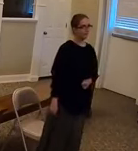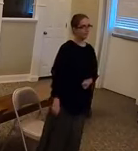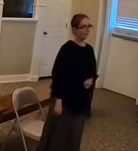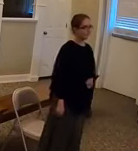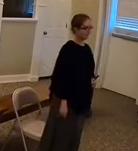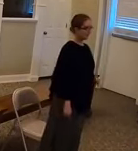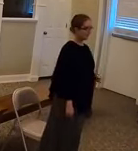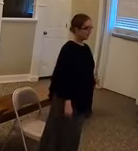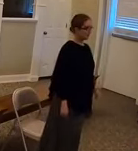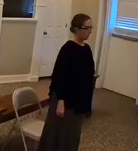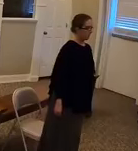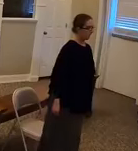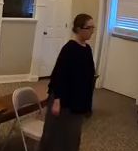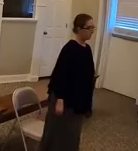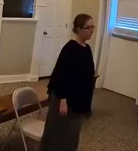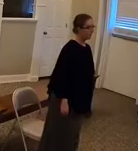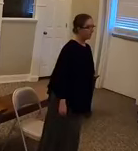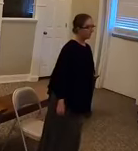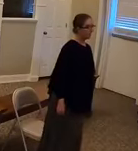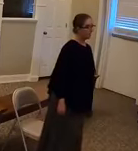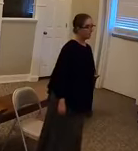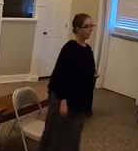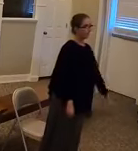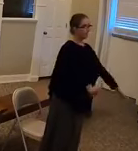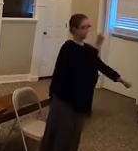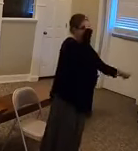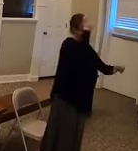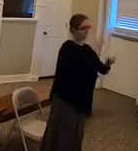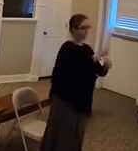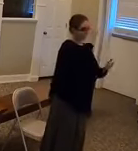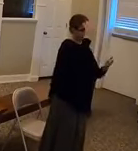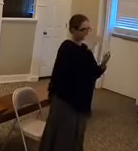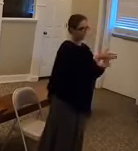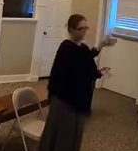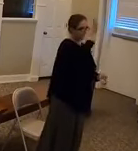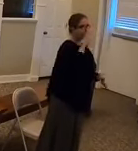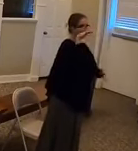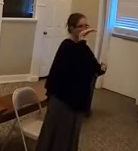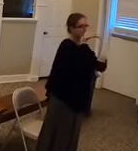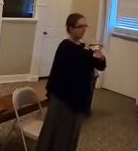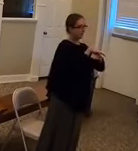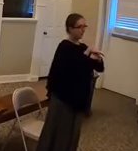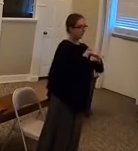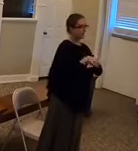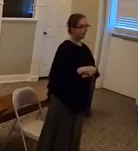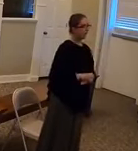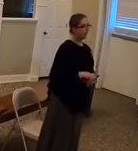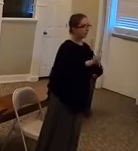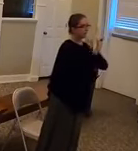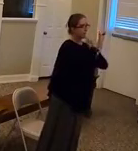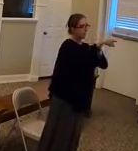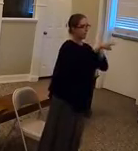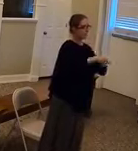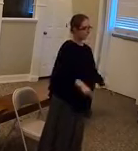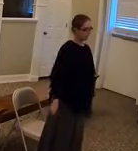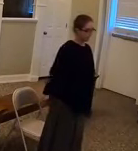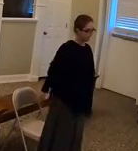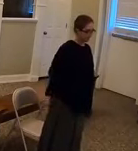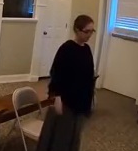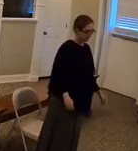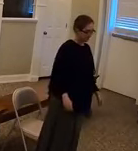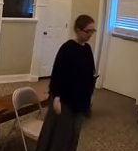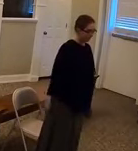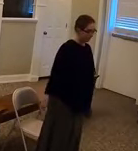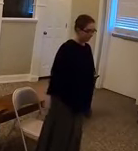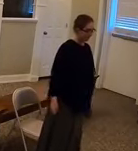amen. In Jesus' name, in Jesus' name. Let's trust, let's believe God tonight. Amen. To answer, Lord Jesus, in